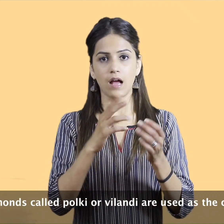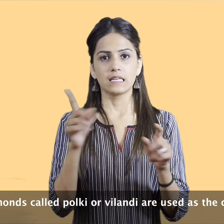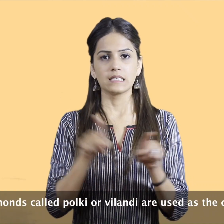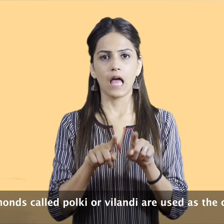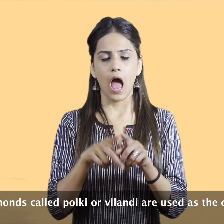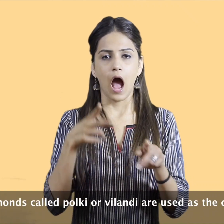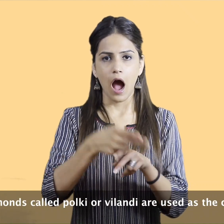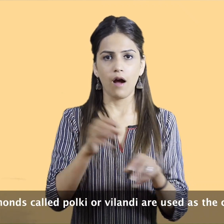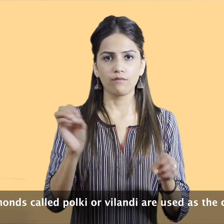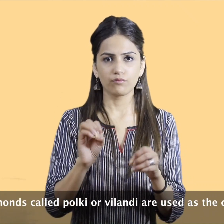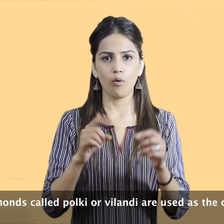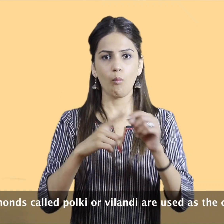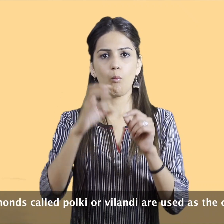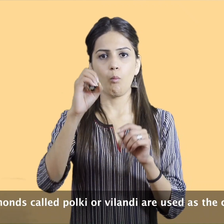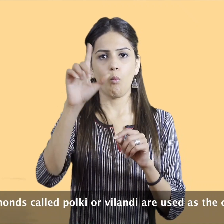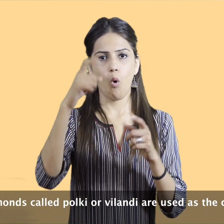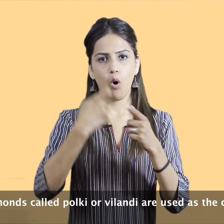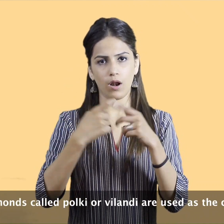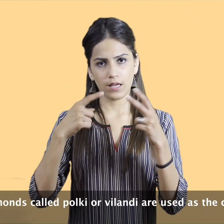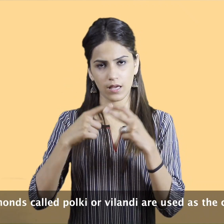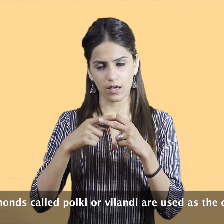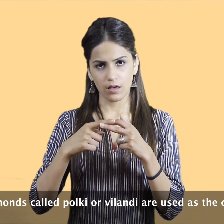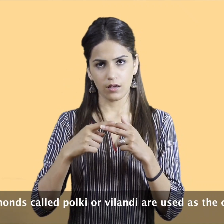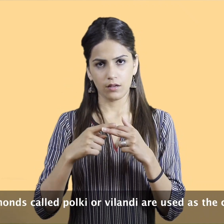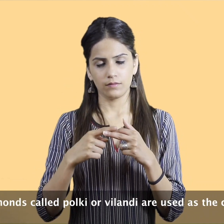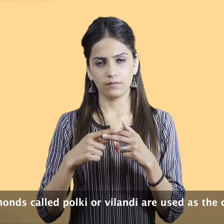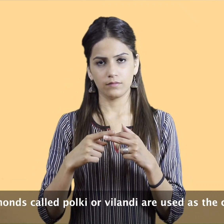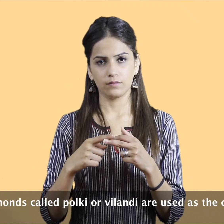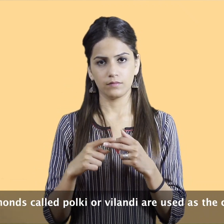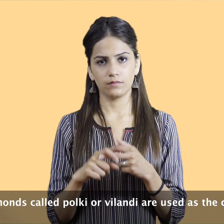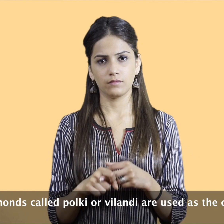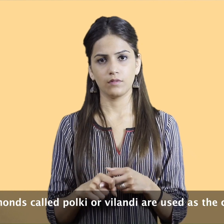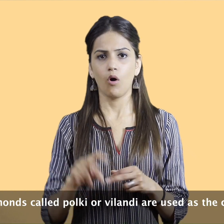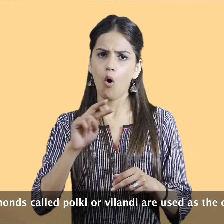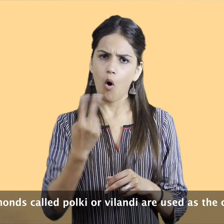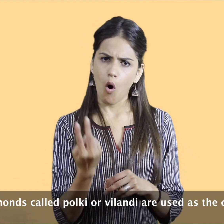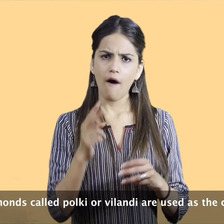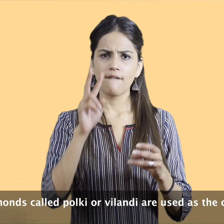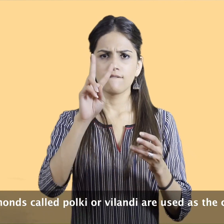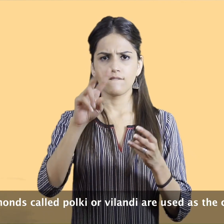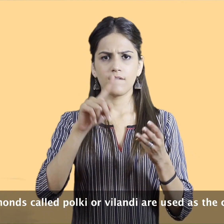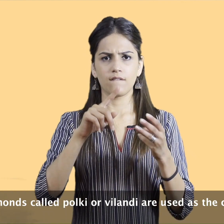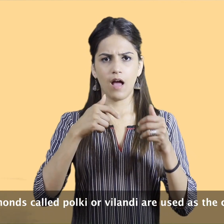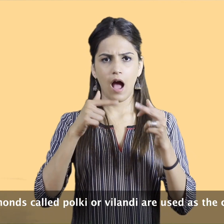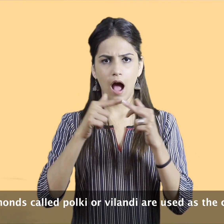Uncut diamonds called polki or vilandi are used as the central stone.